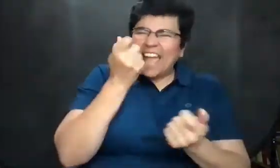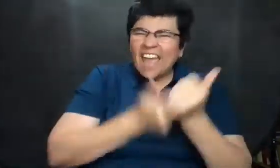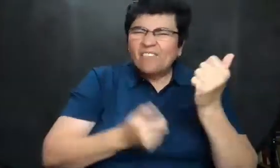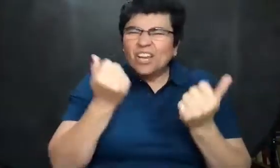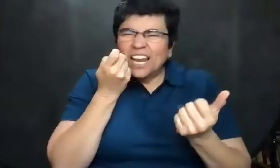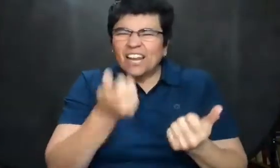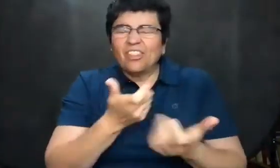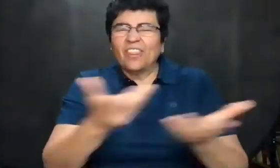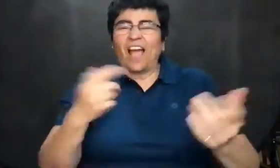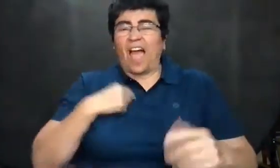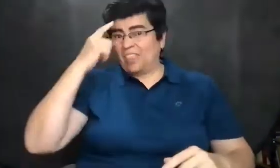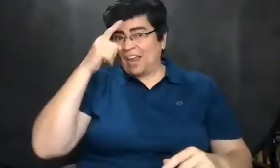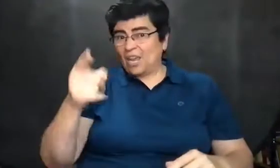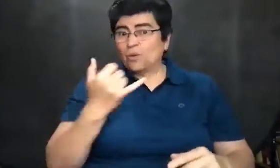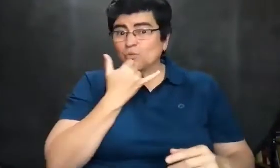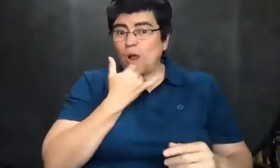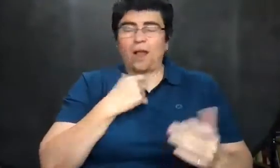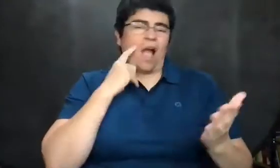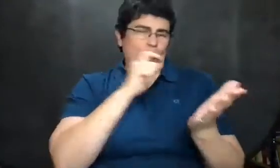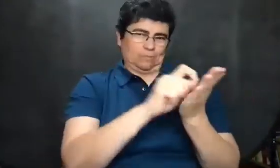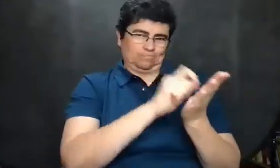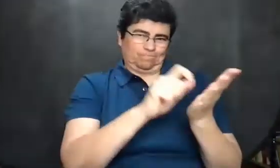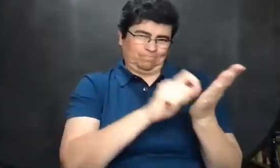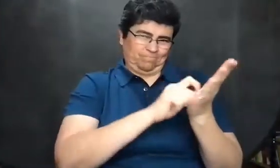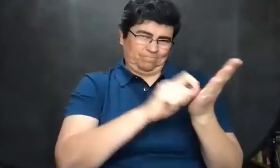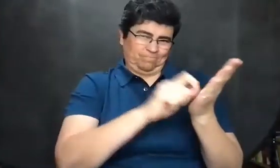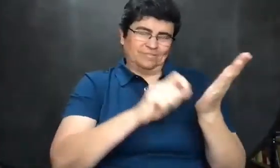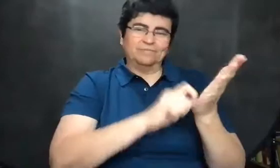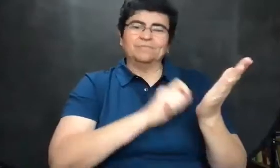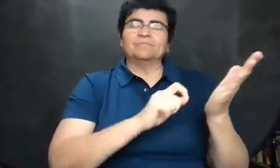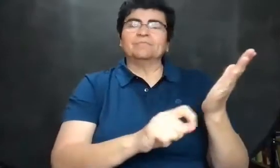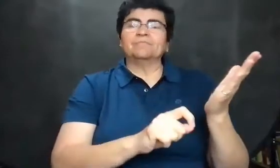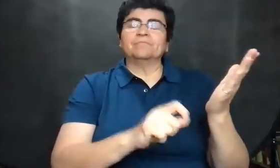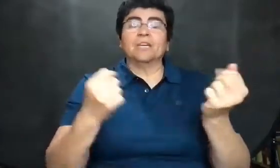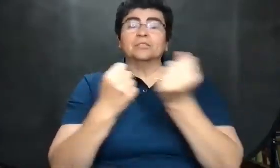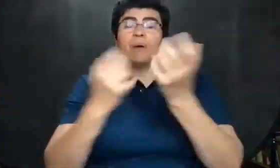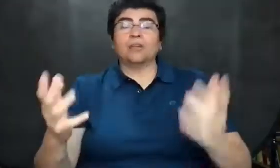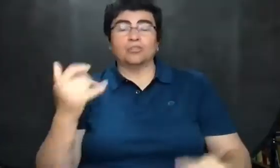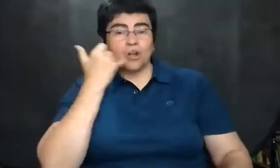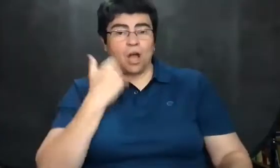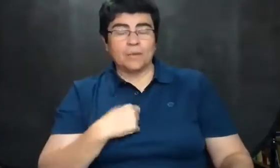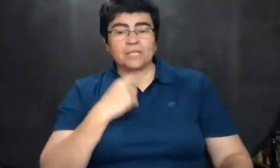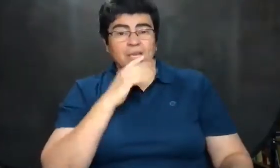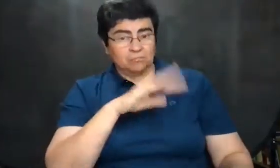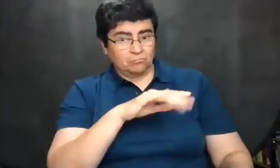was wrong was on that list. And then she called me up and she said, did you write the